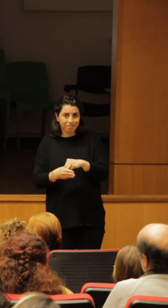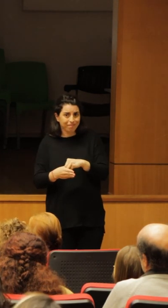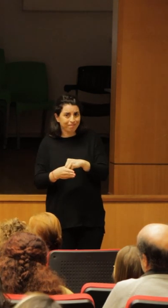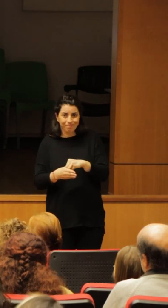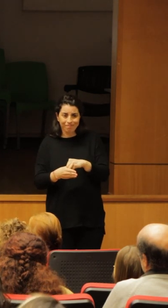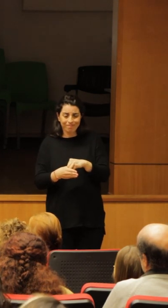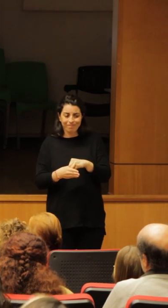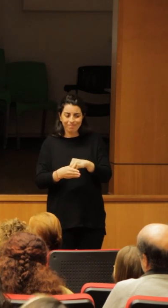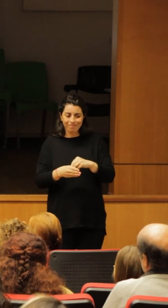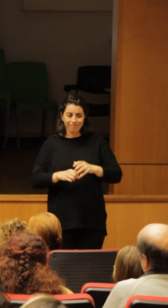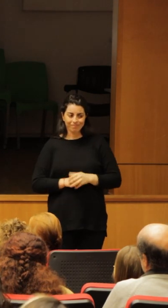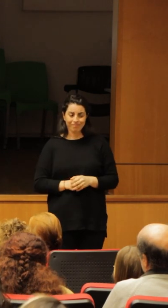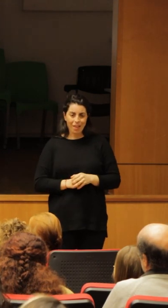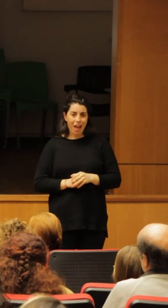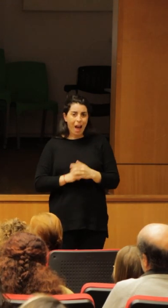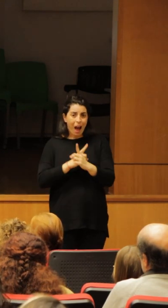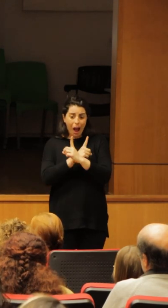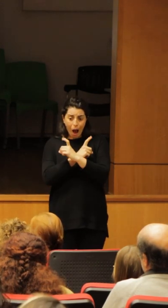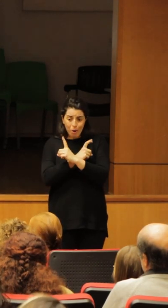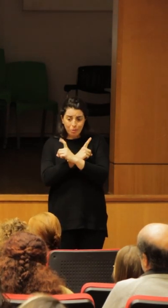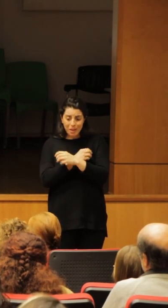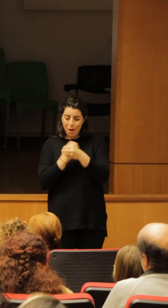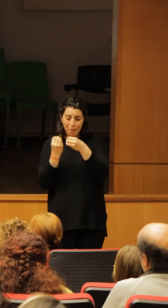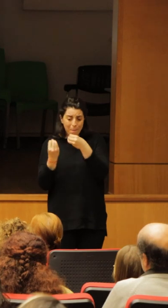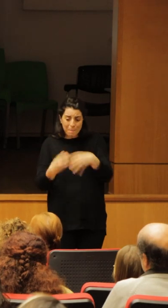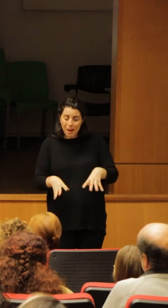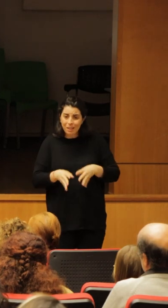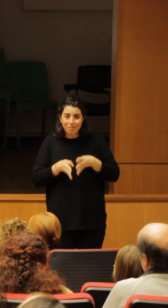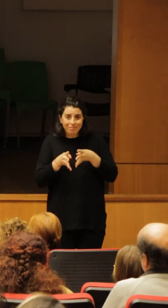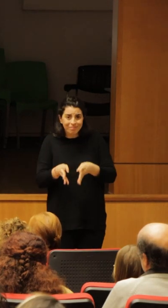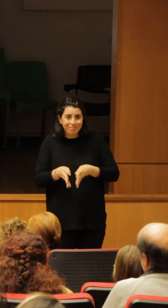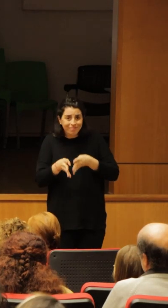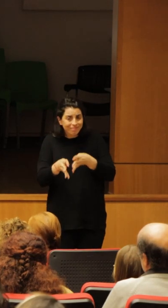Just that. There was much more to it. Entonces,